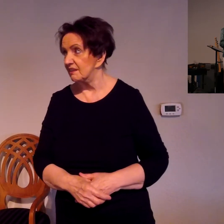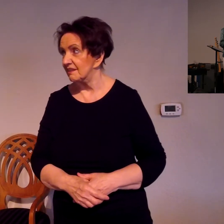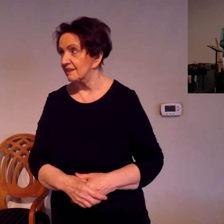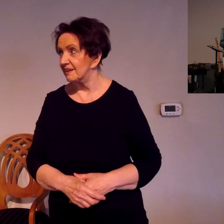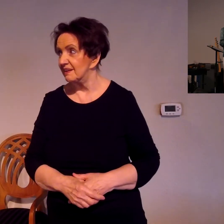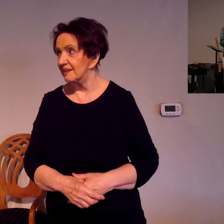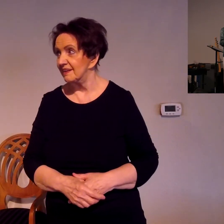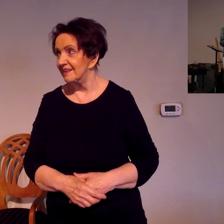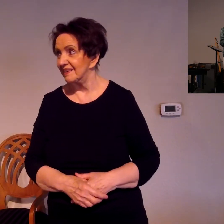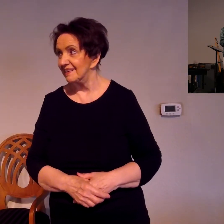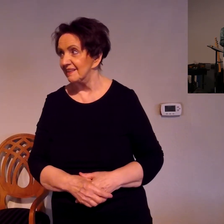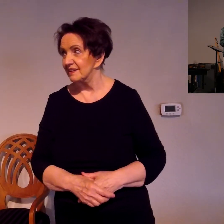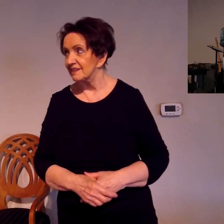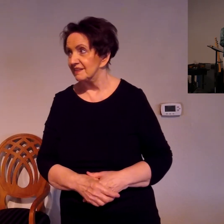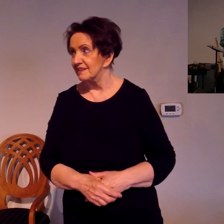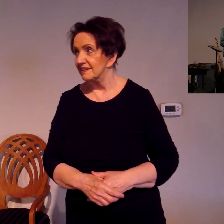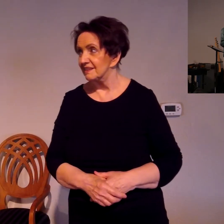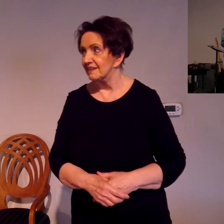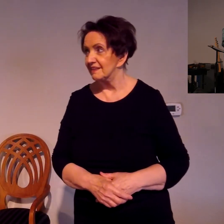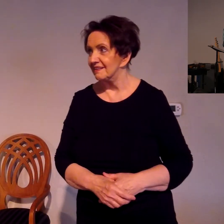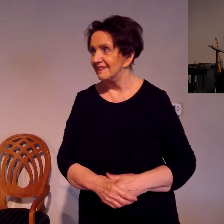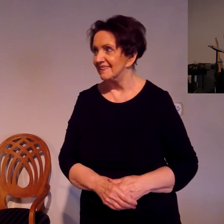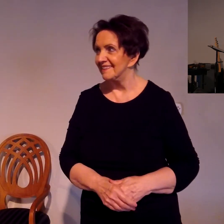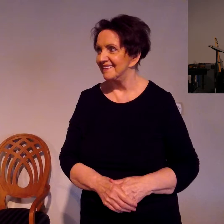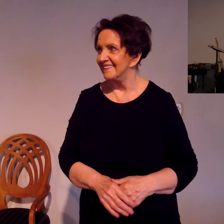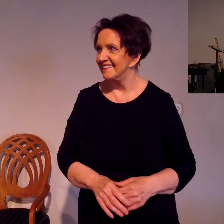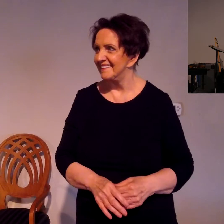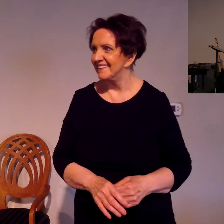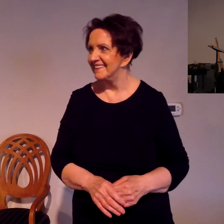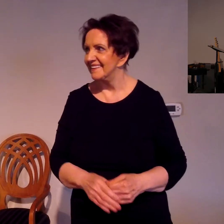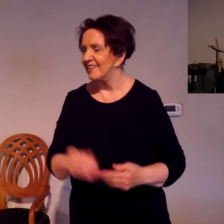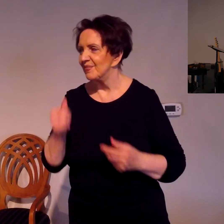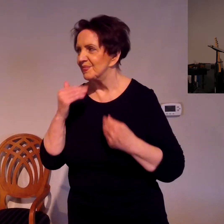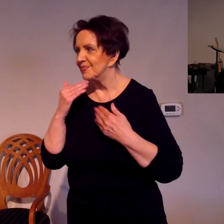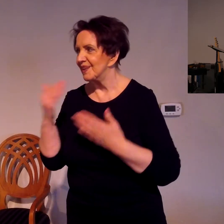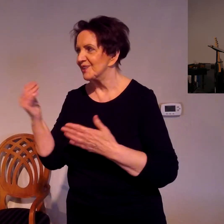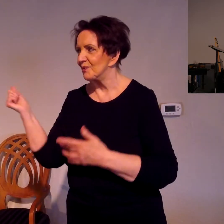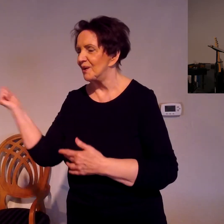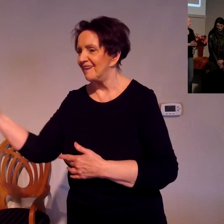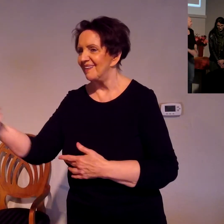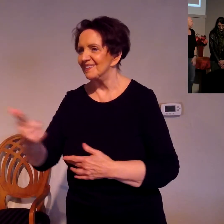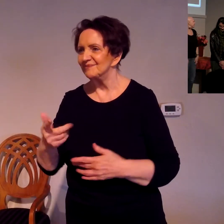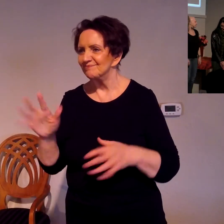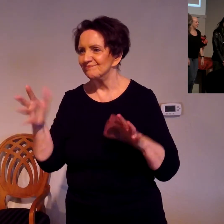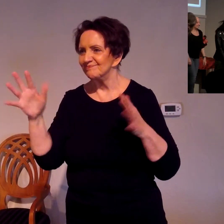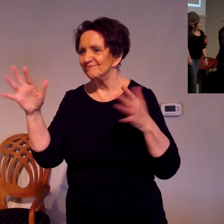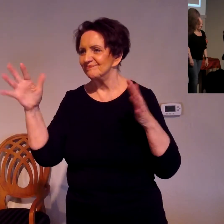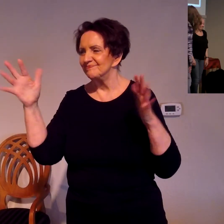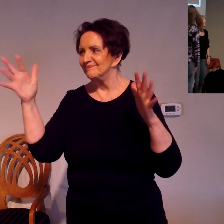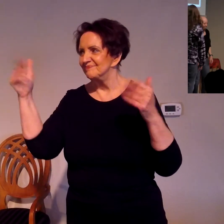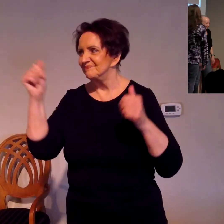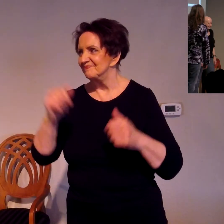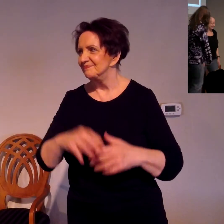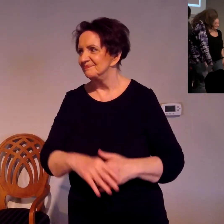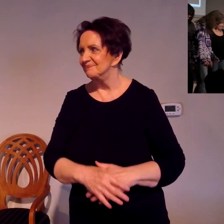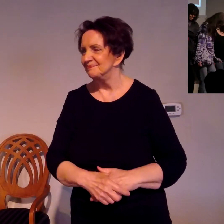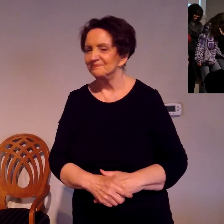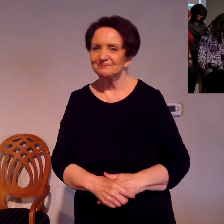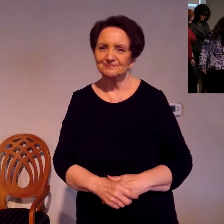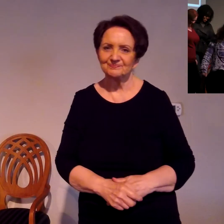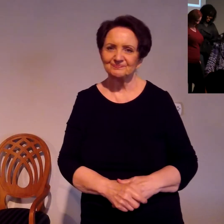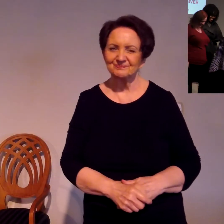me. Do you see? Thank you all. Let's give them a big round of applause for participating.